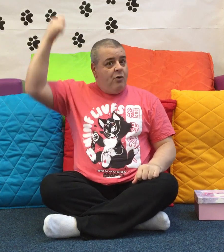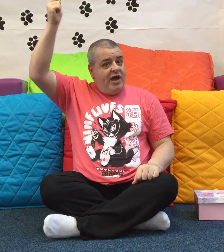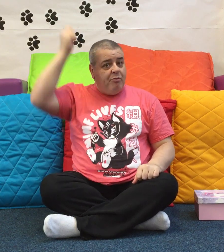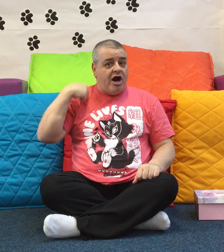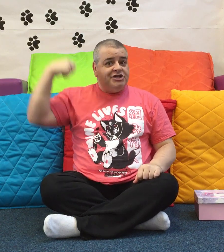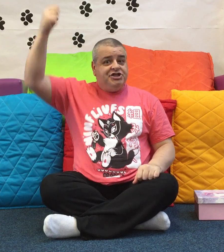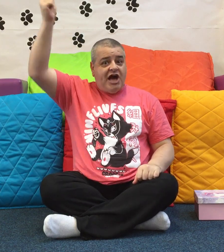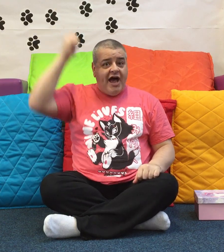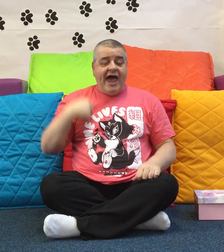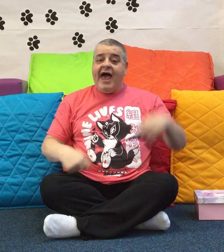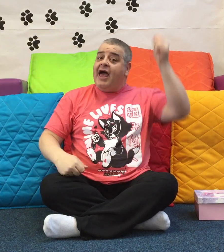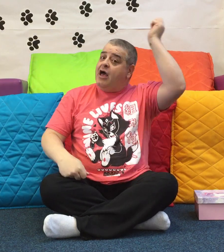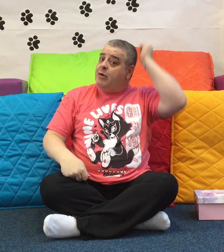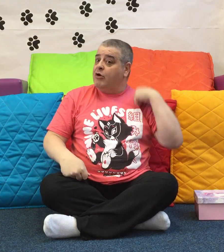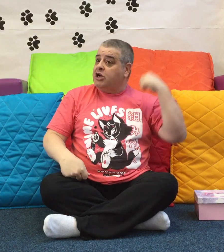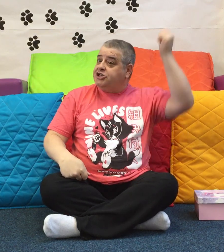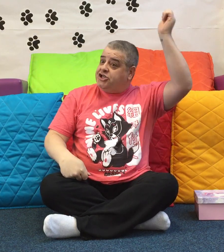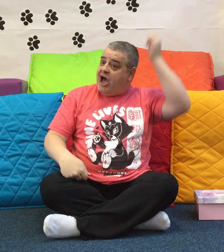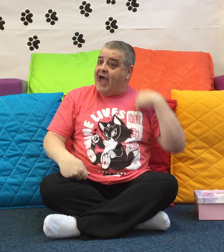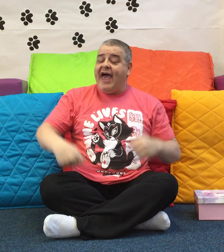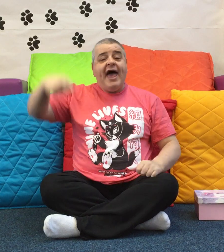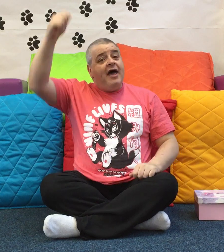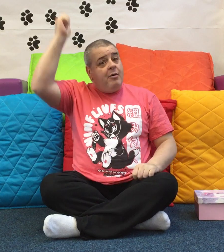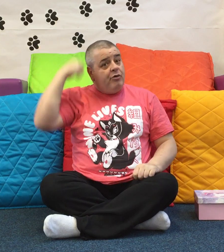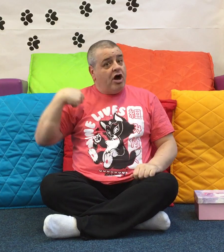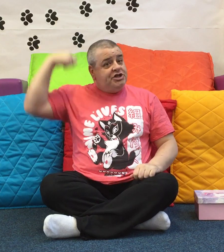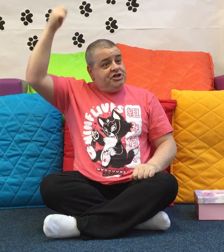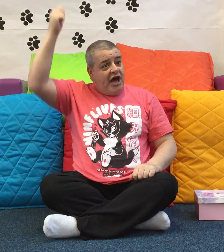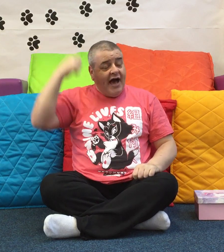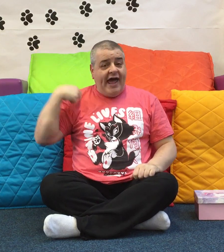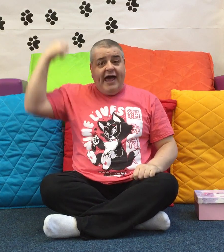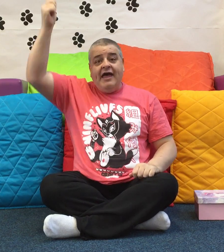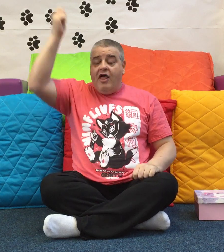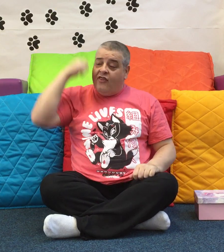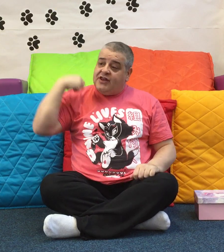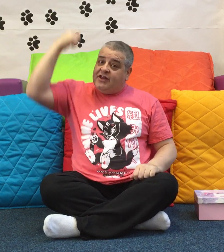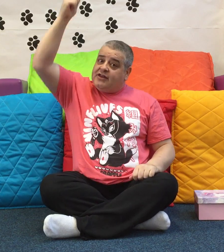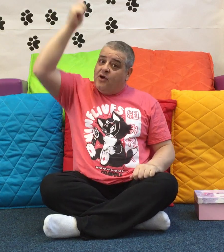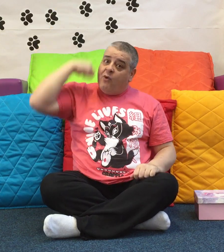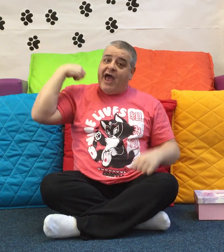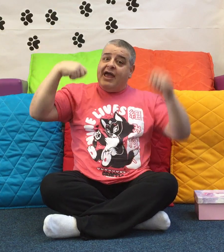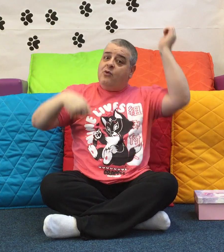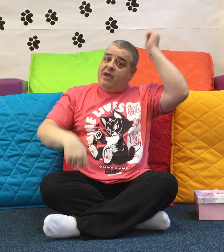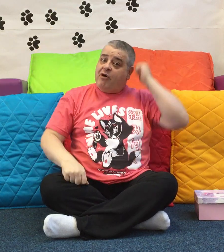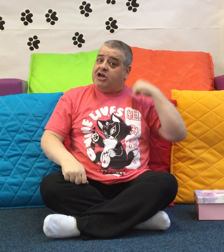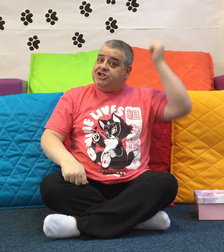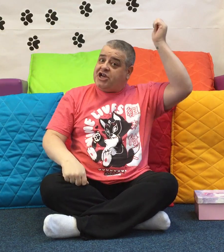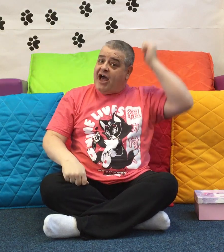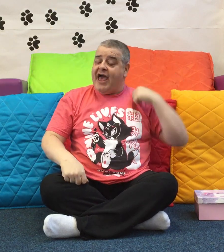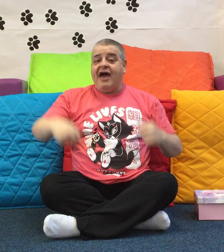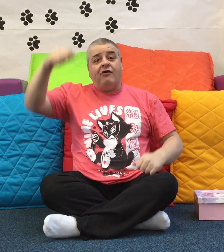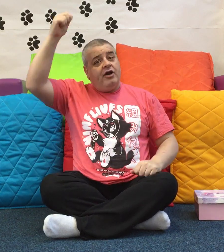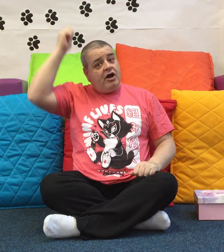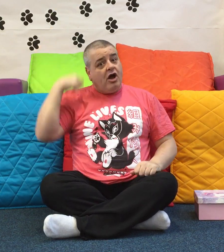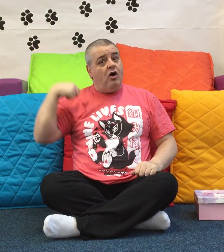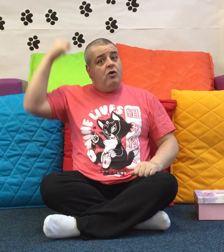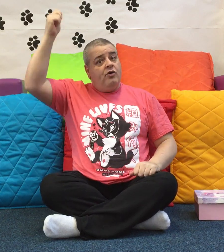we brush our hair, brush our hair, brush our hair. This is the way we brush our hair on a cold